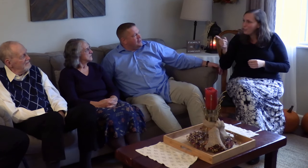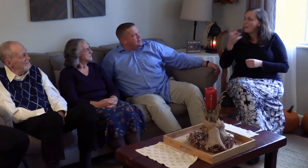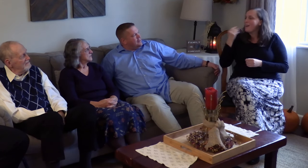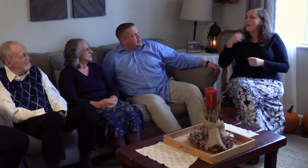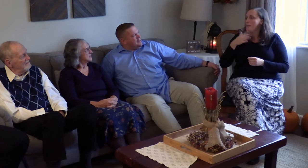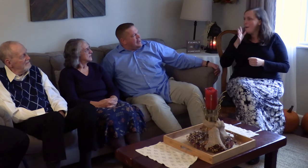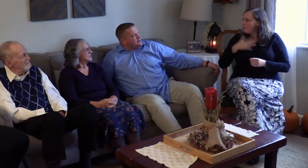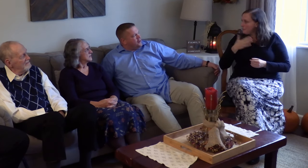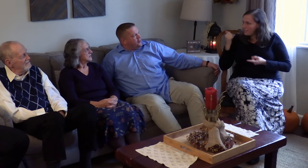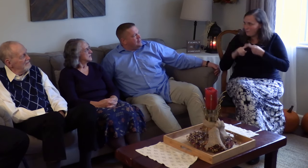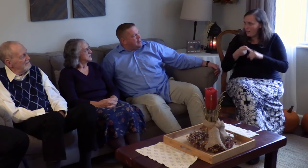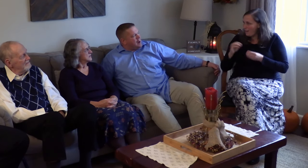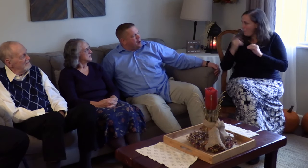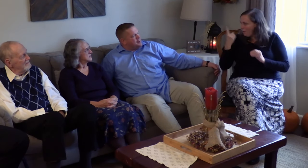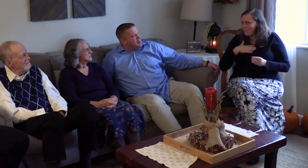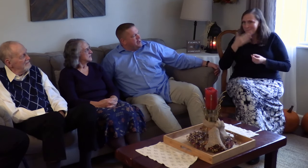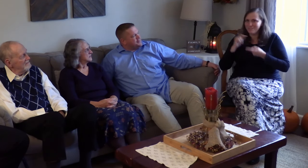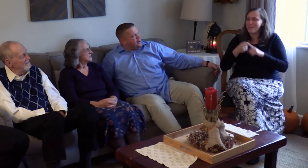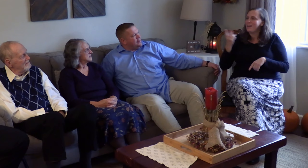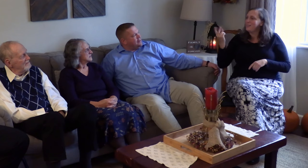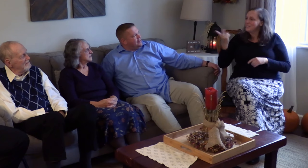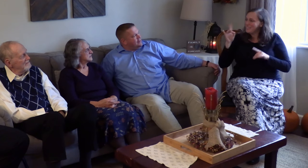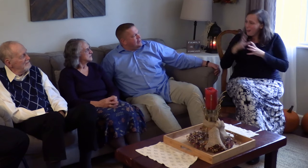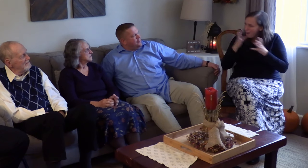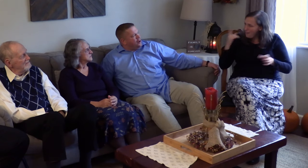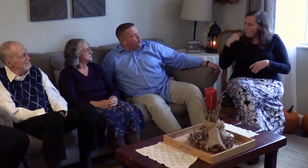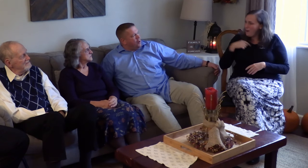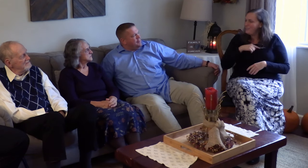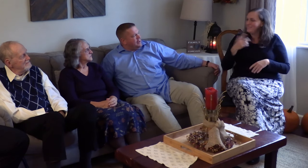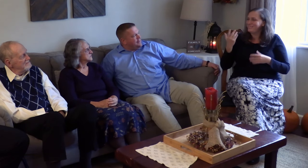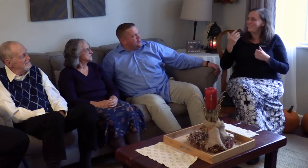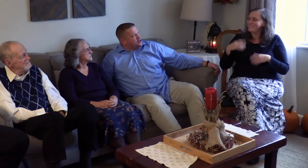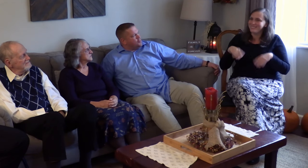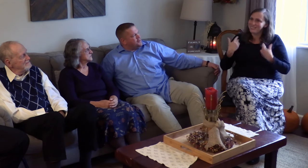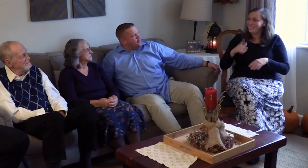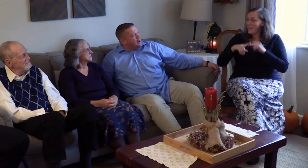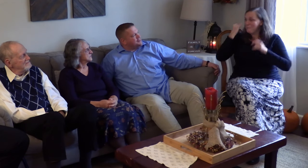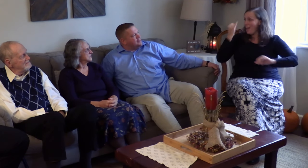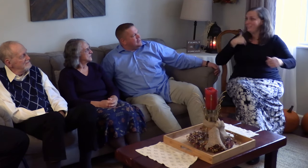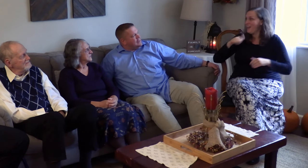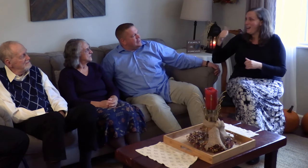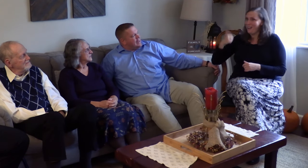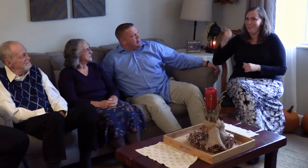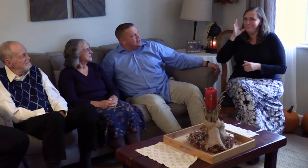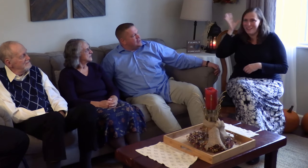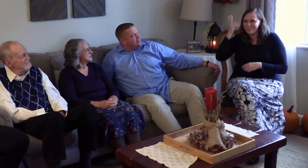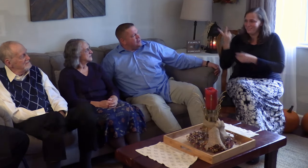that i'm a daddy's girl and that my mom is my best friend and they're number one in me and they've done so much for us i can't imagine having